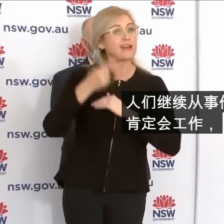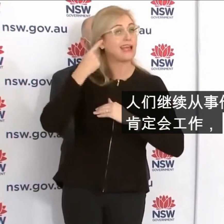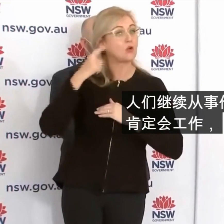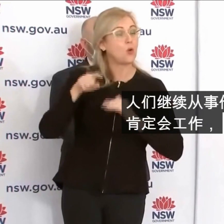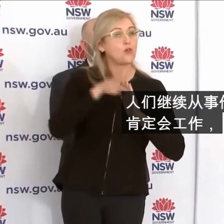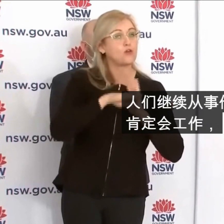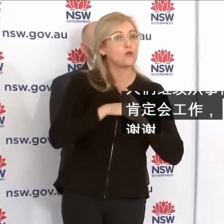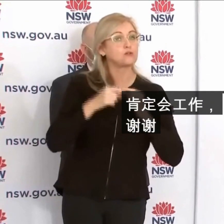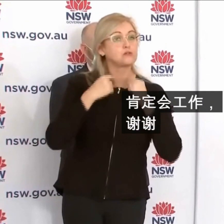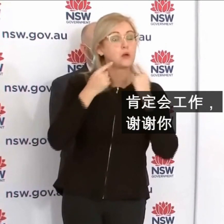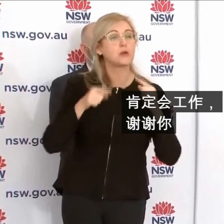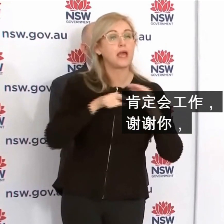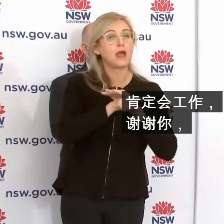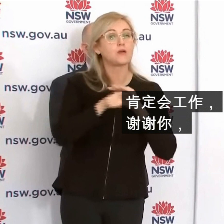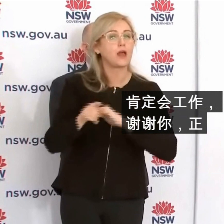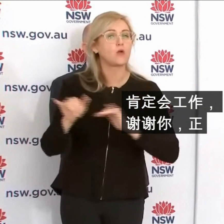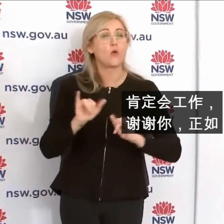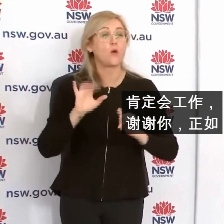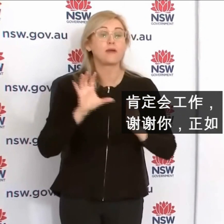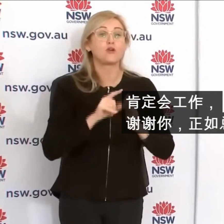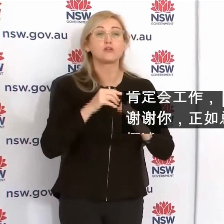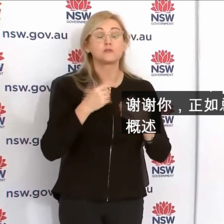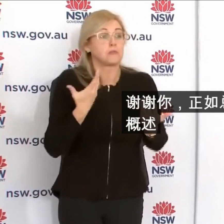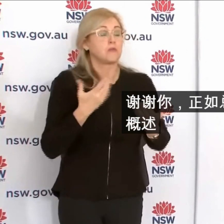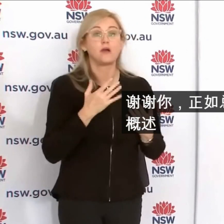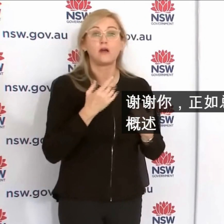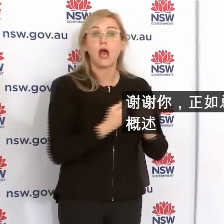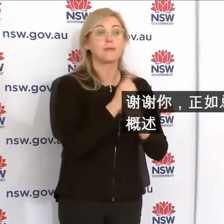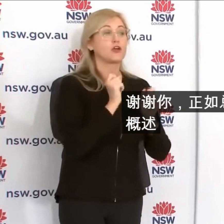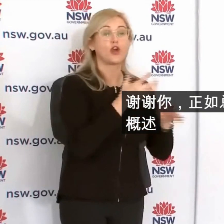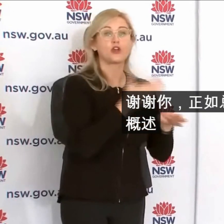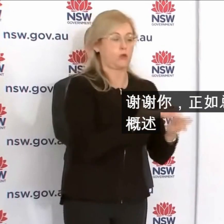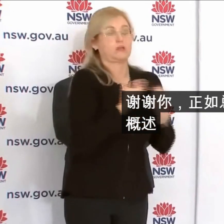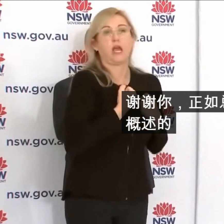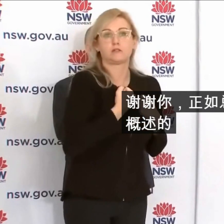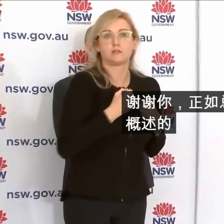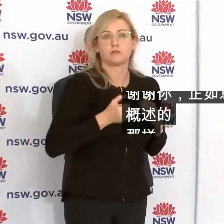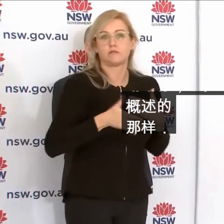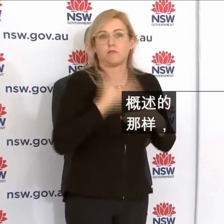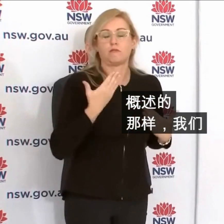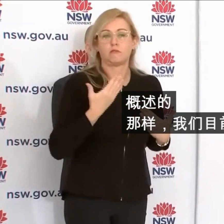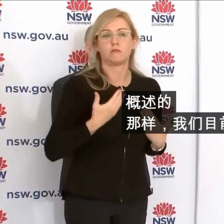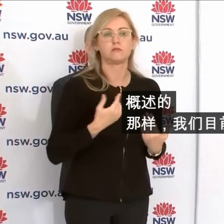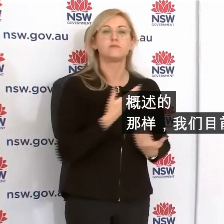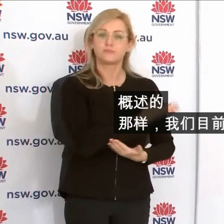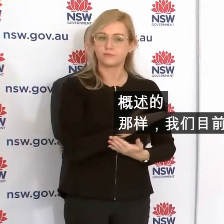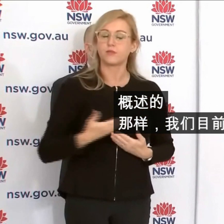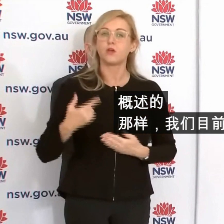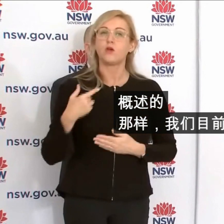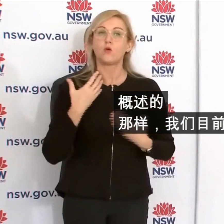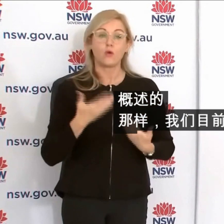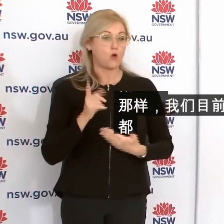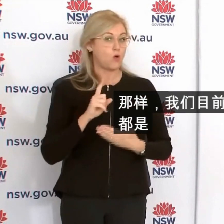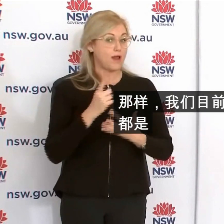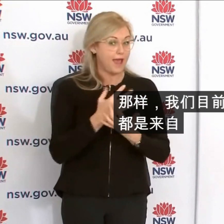work? Sure, thank you. As the Premier has outlined, the vast majority of cases that we're seeing at the present